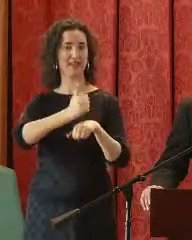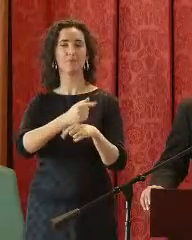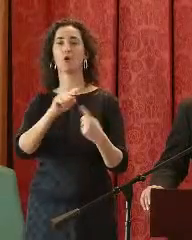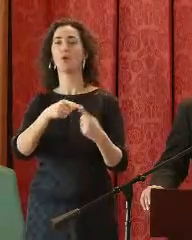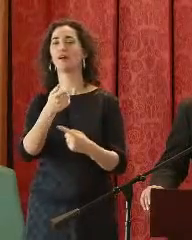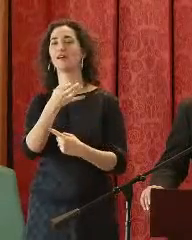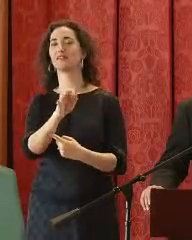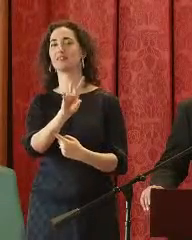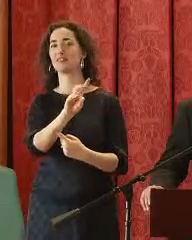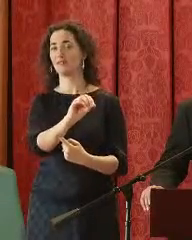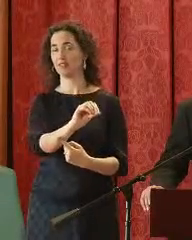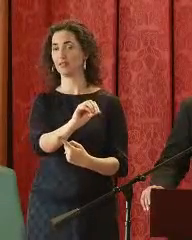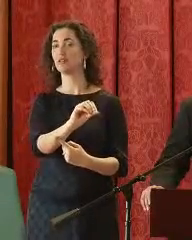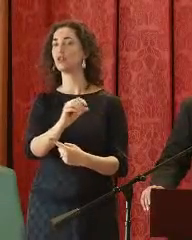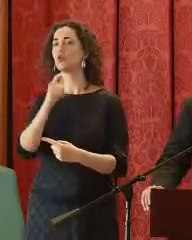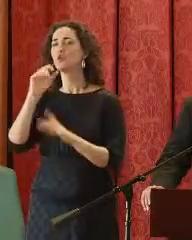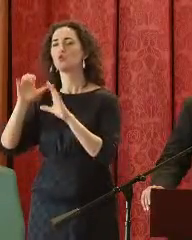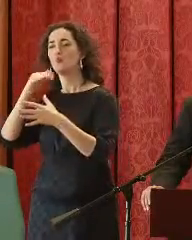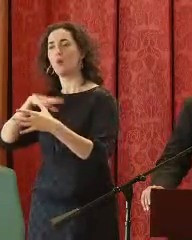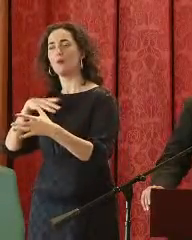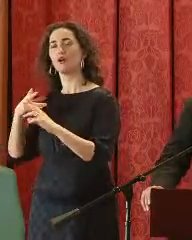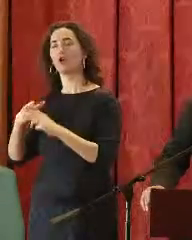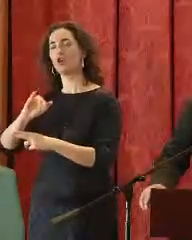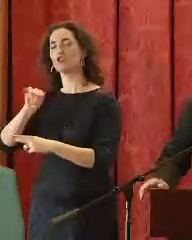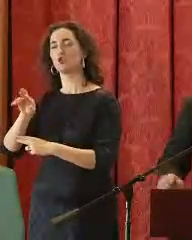ladies known as the Junior League of Lake Charles.